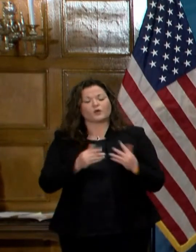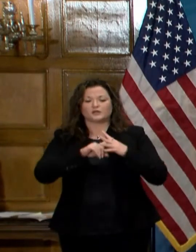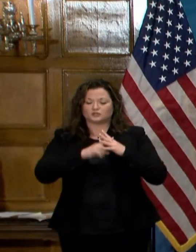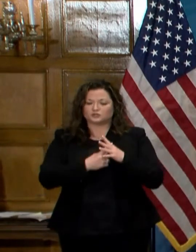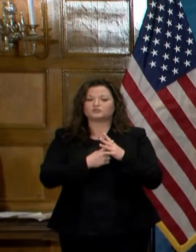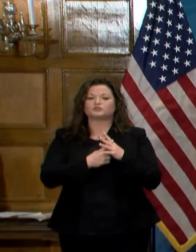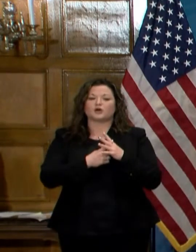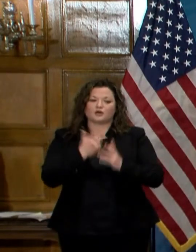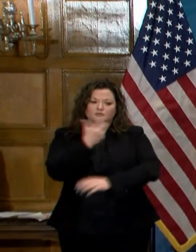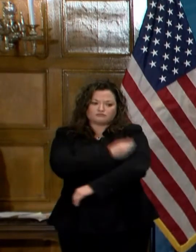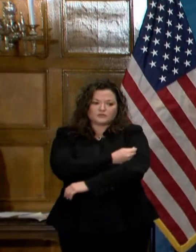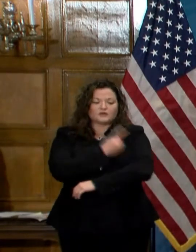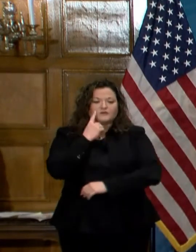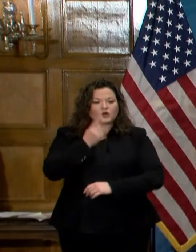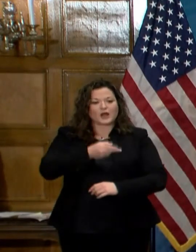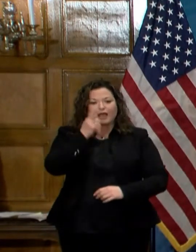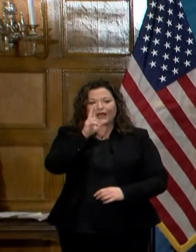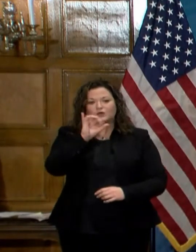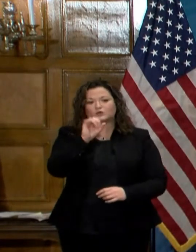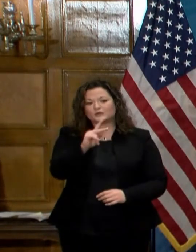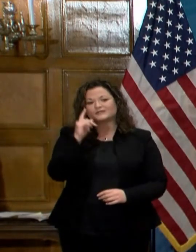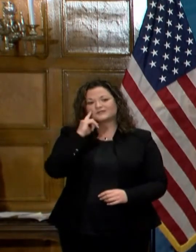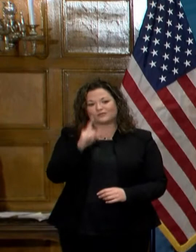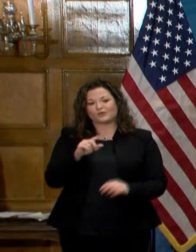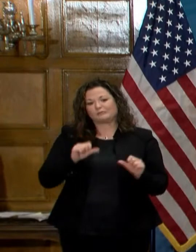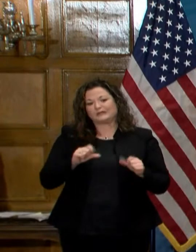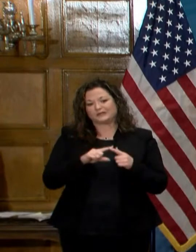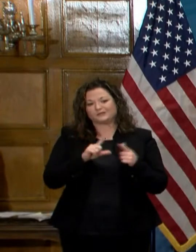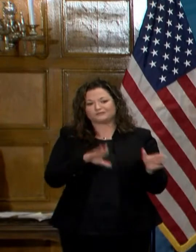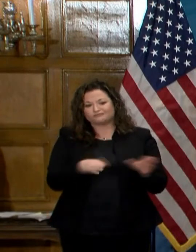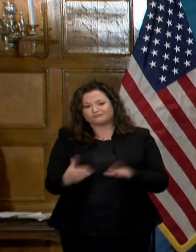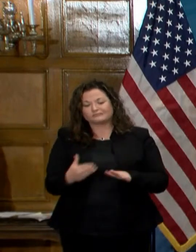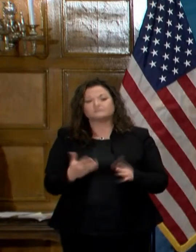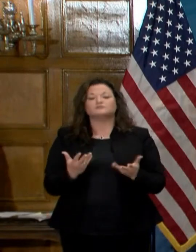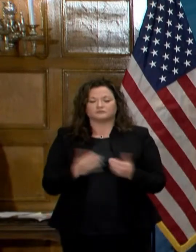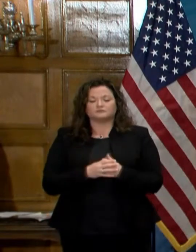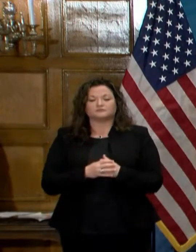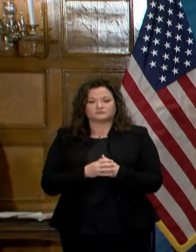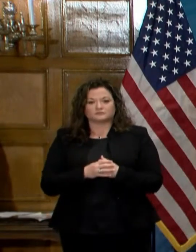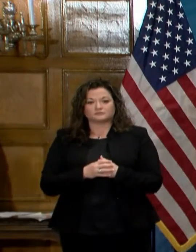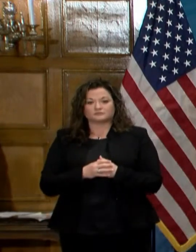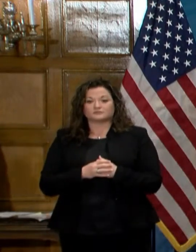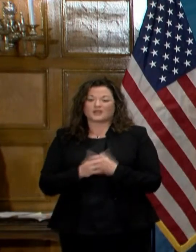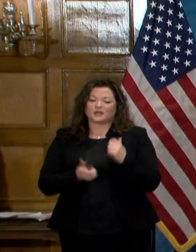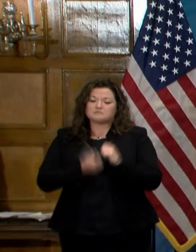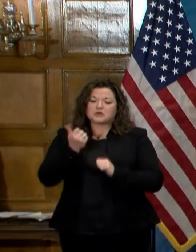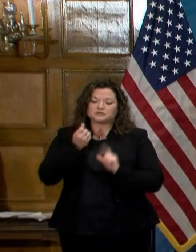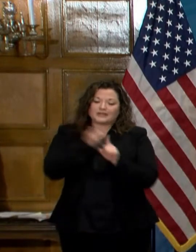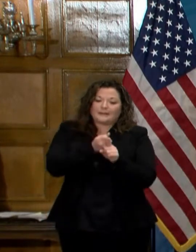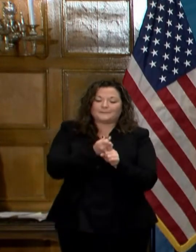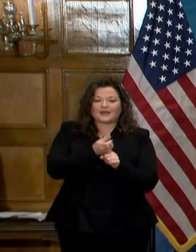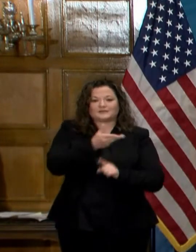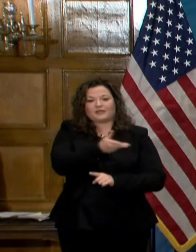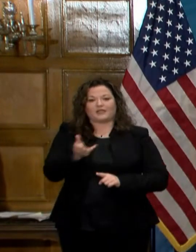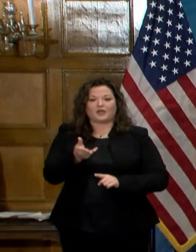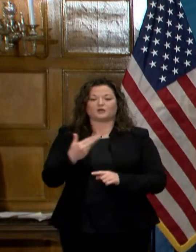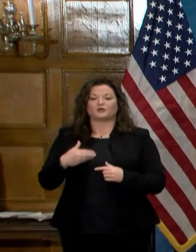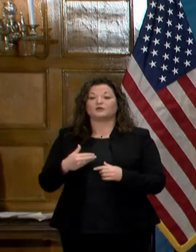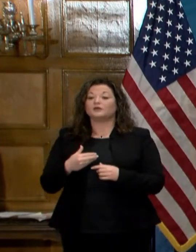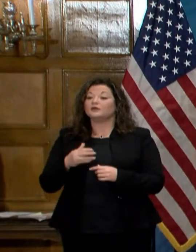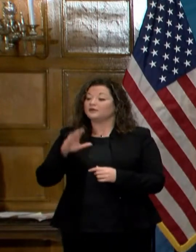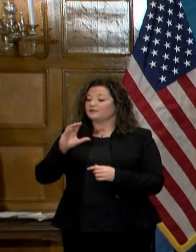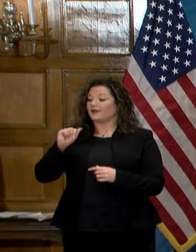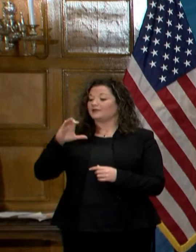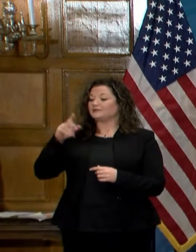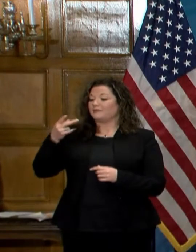for morbidity and mortality, and that we can have the most impact. As has been stated by the ACIP on multiple occasions,